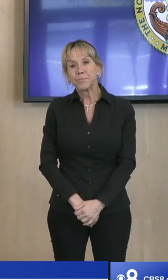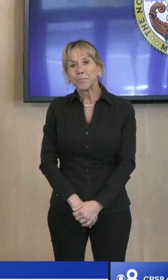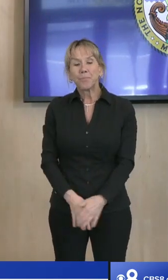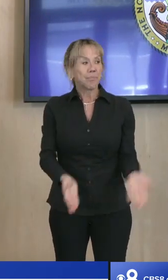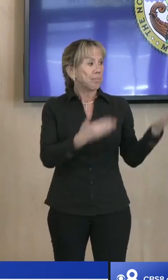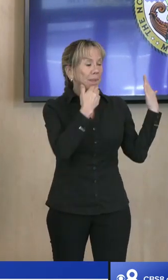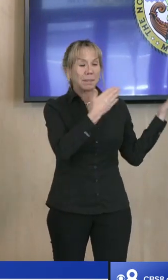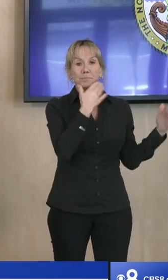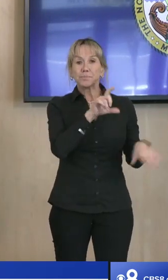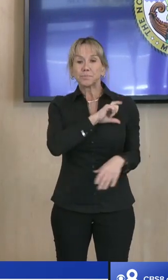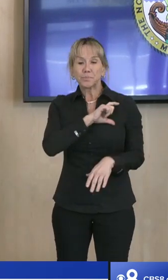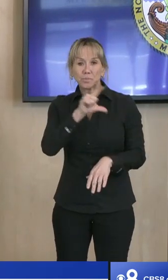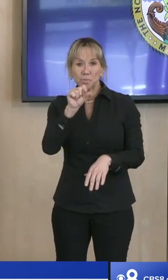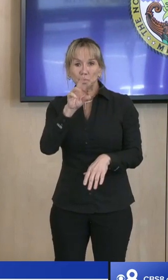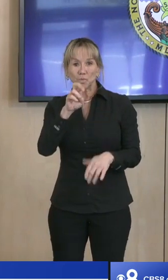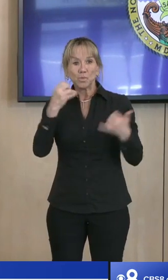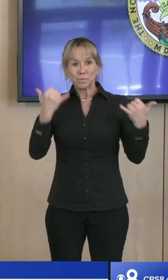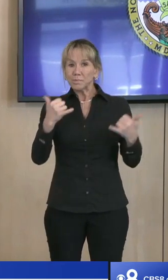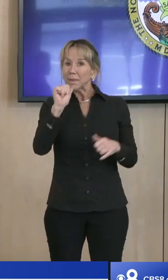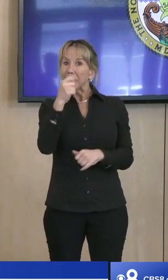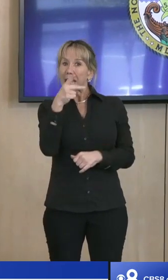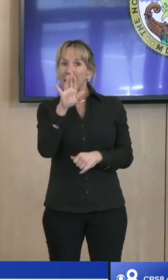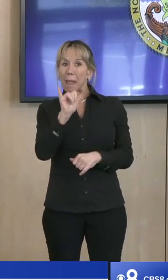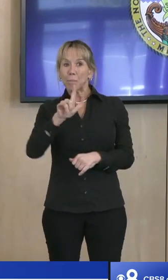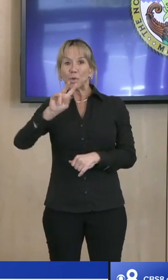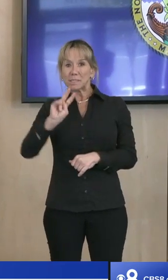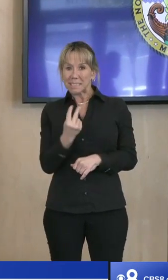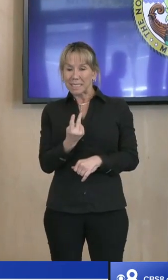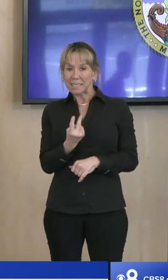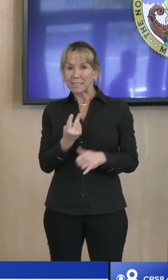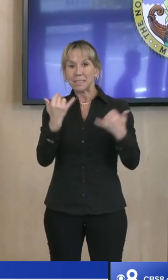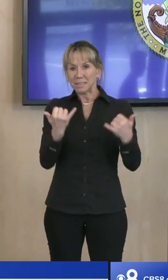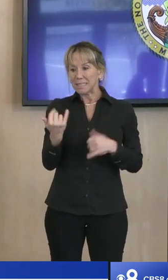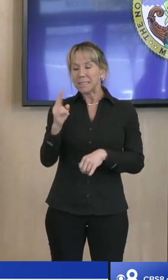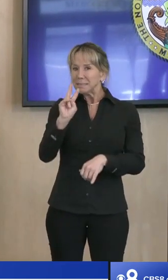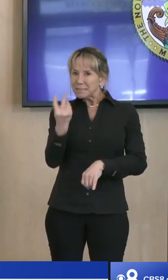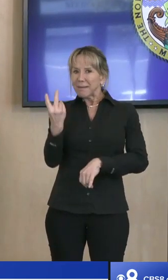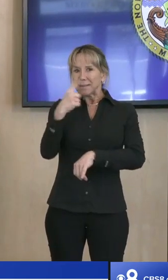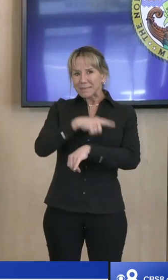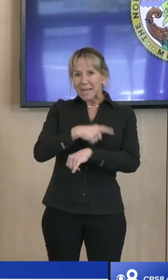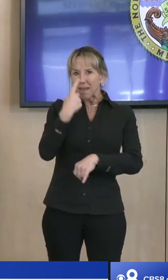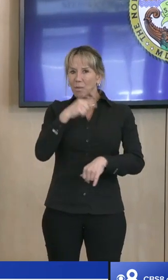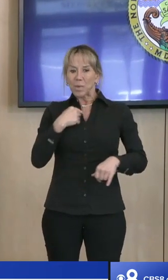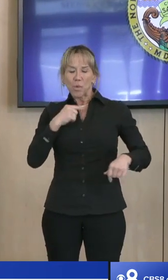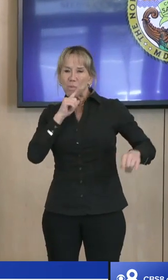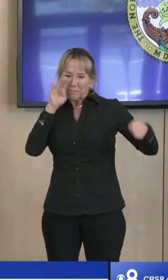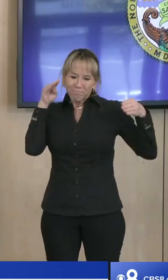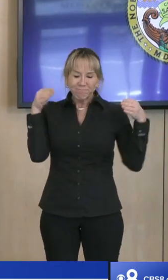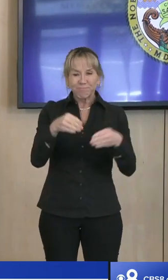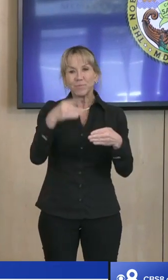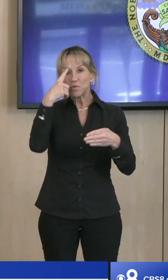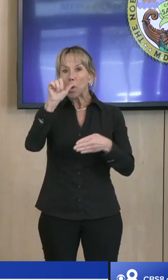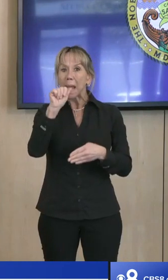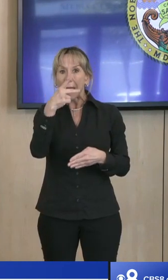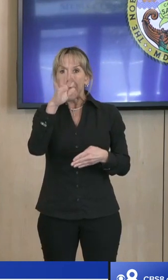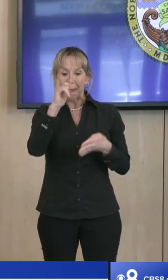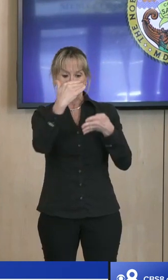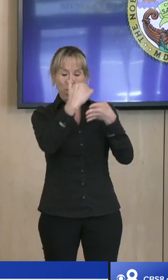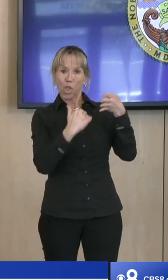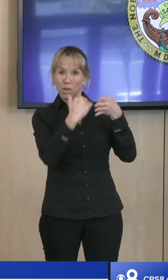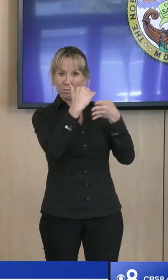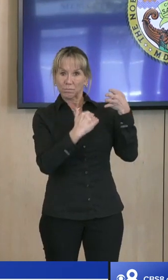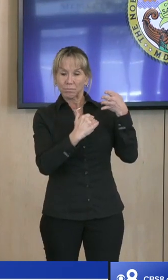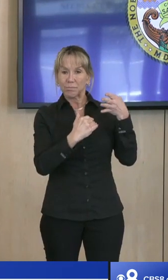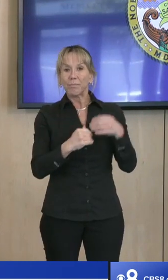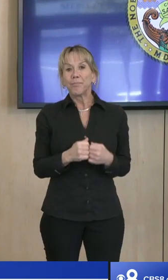Thank you, Sheriff Gore. Today is April 2nd. This is day 2 of our focused and aggressive month of action in April. To